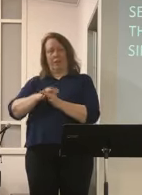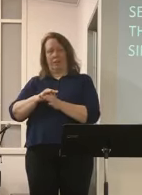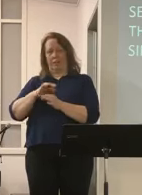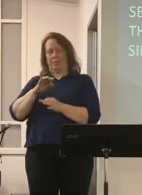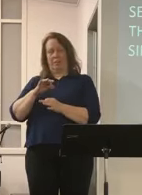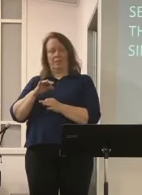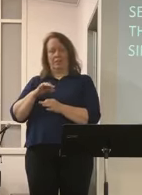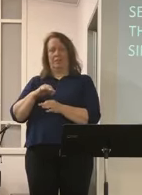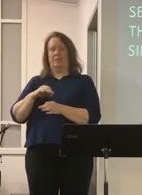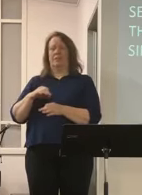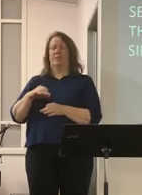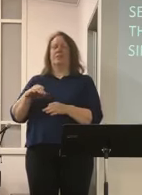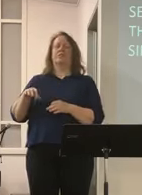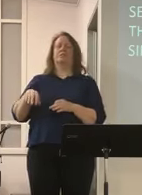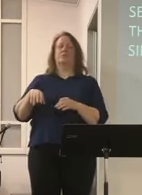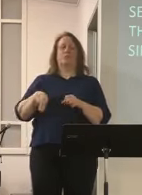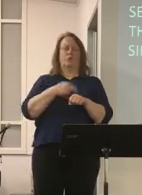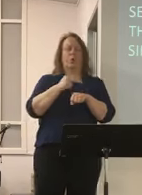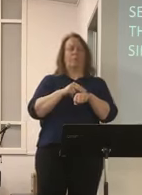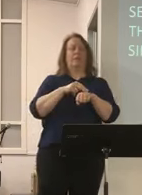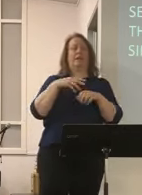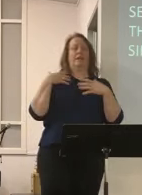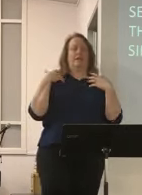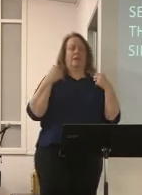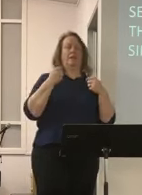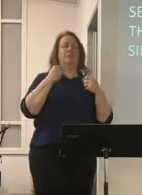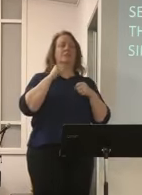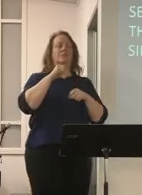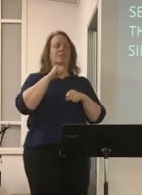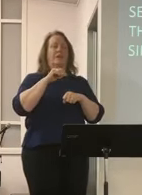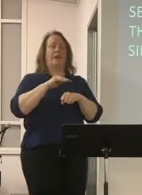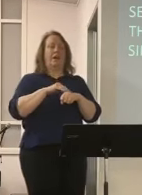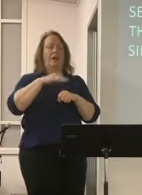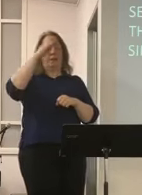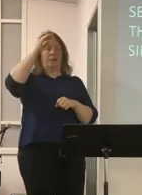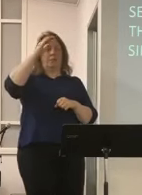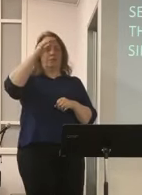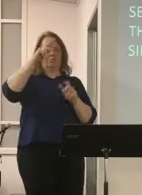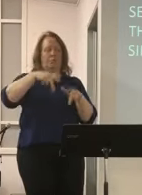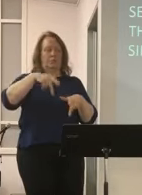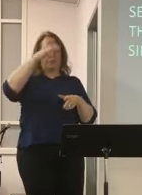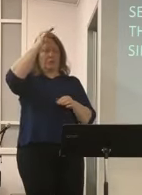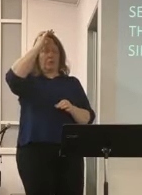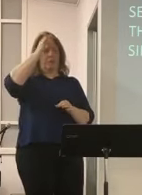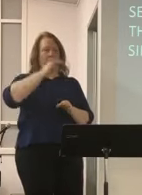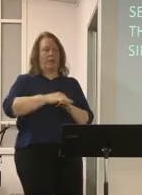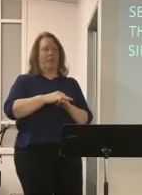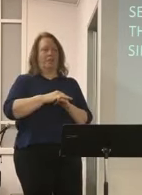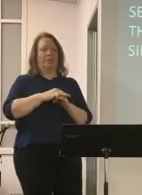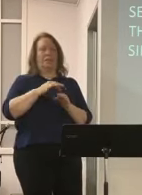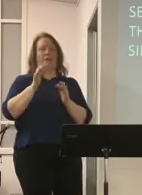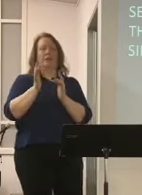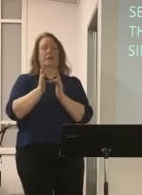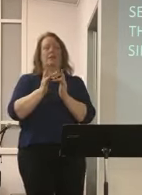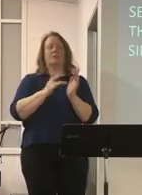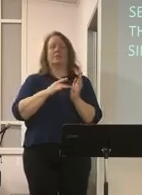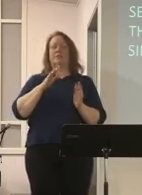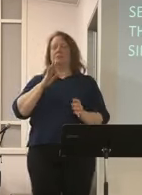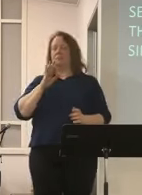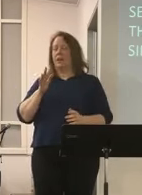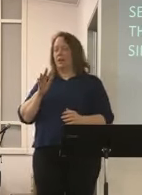heals based on the person. He says, seeing their faith, Jesus said to the man, young